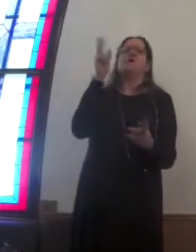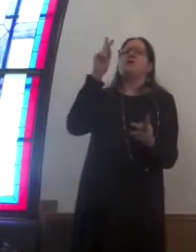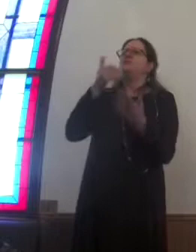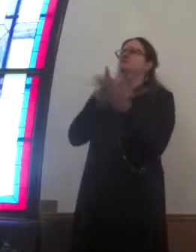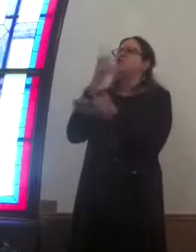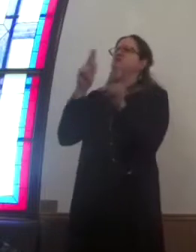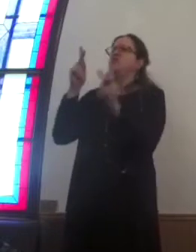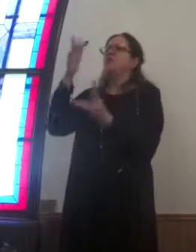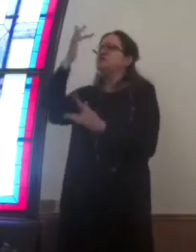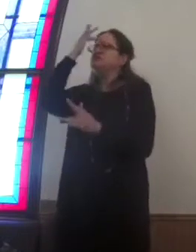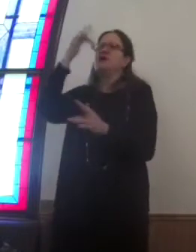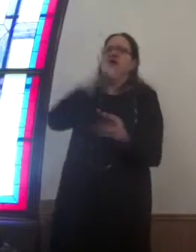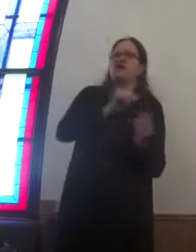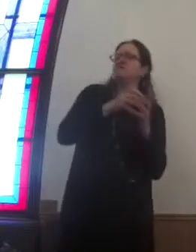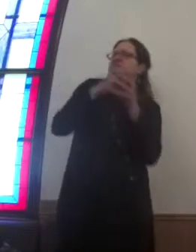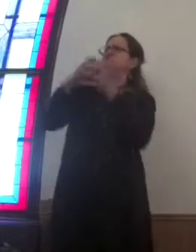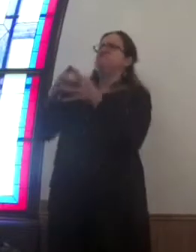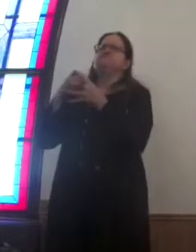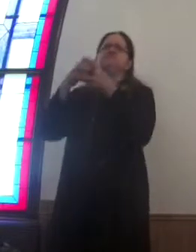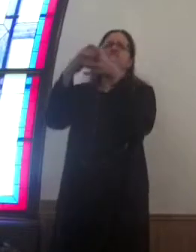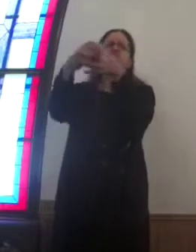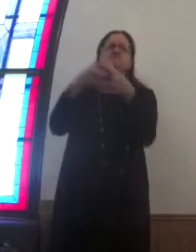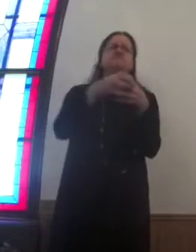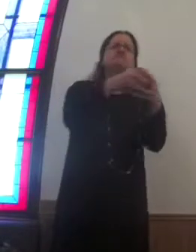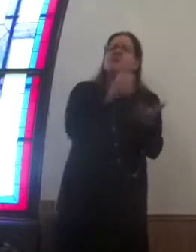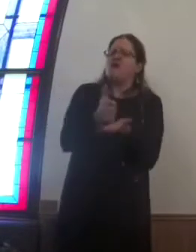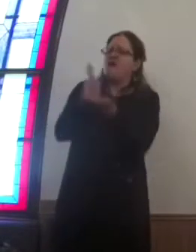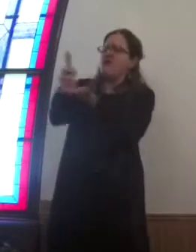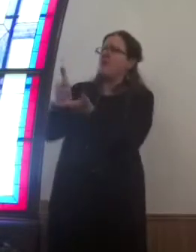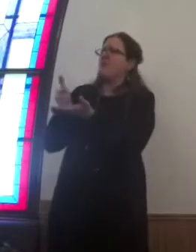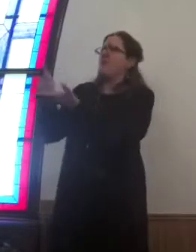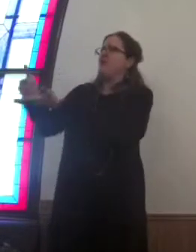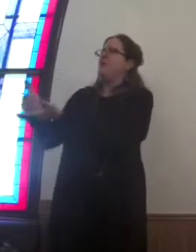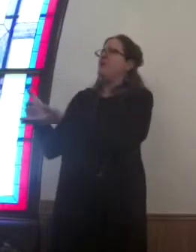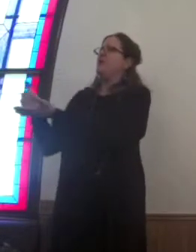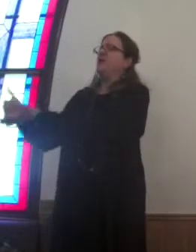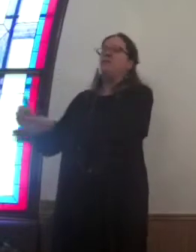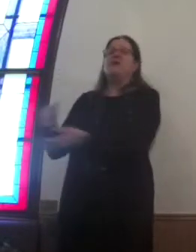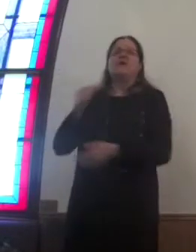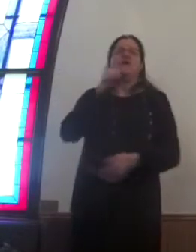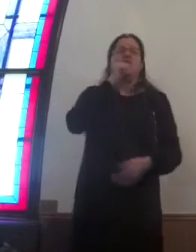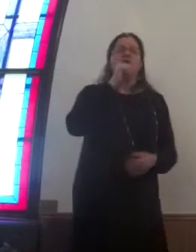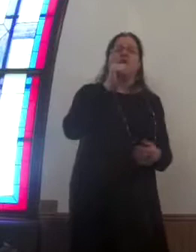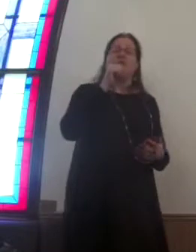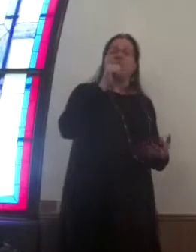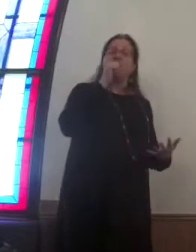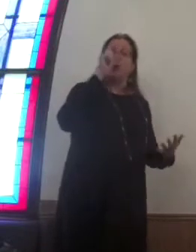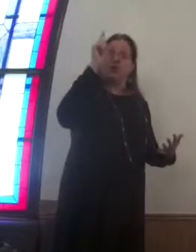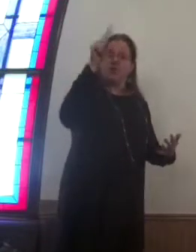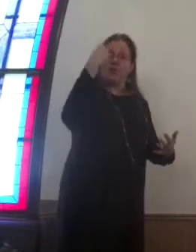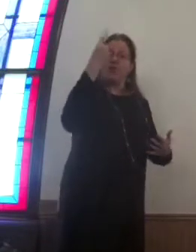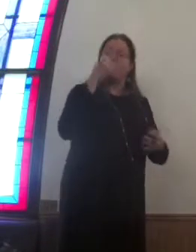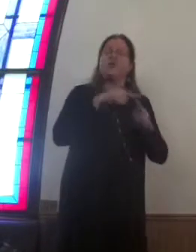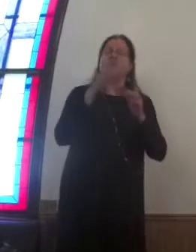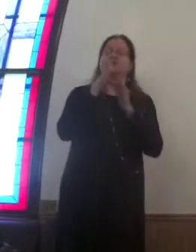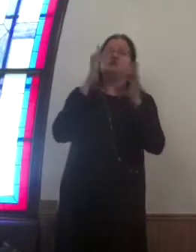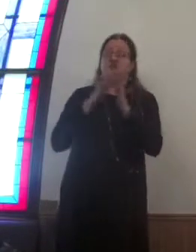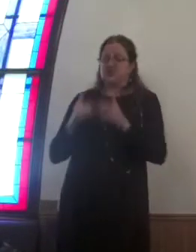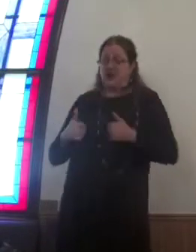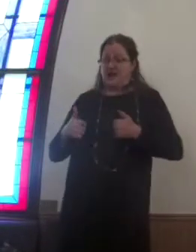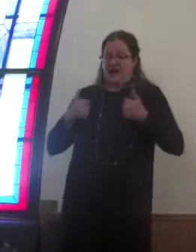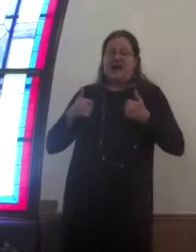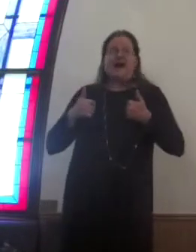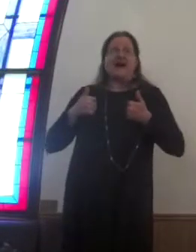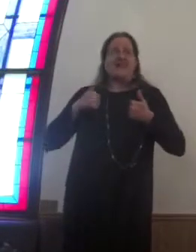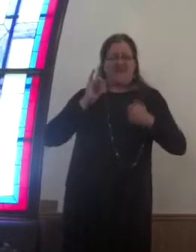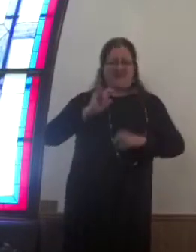sick. It was not just that they had saw. It was not just what they had saw when Jesus was alive or how